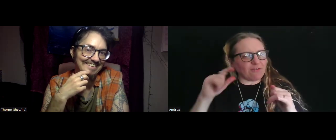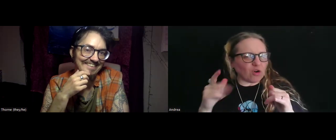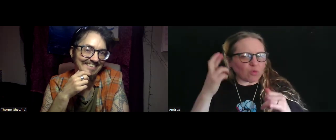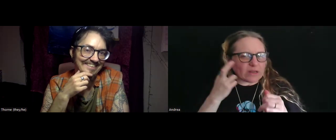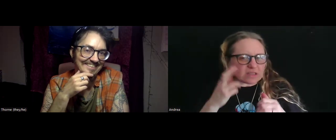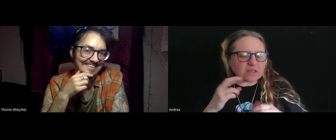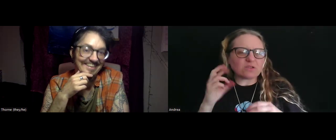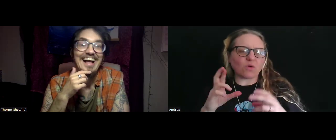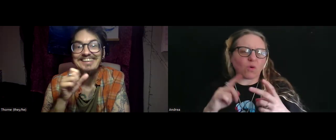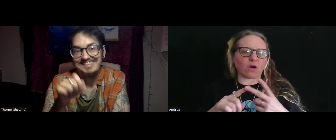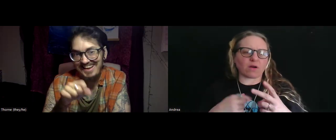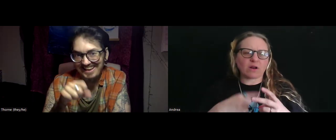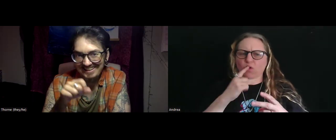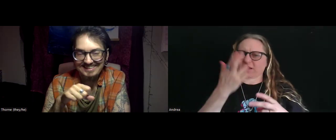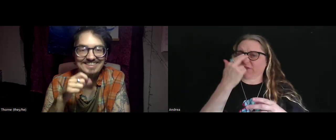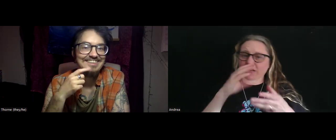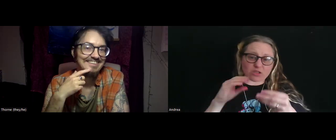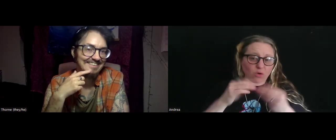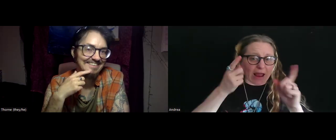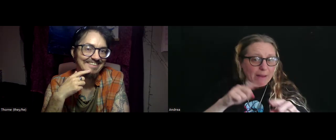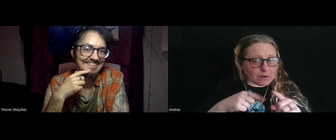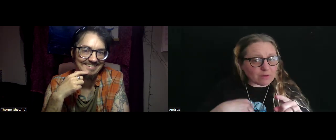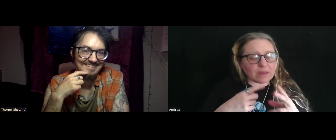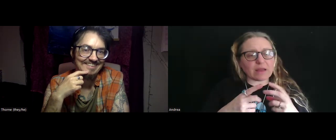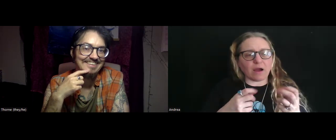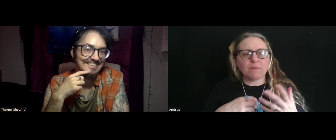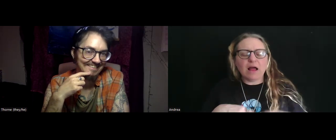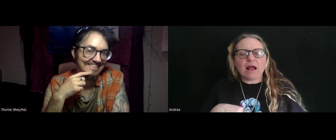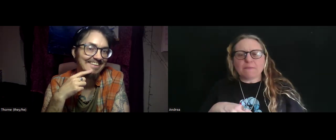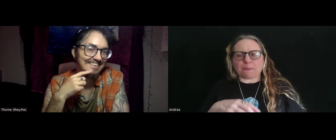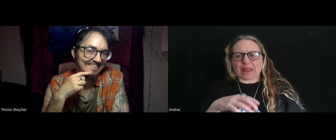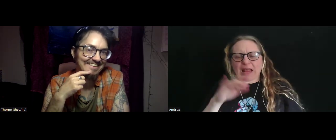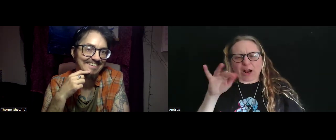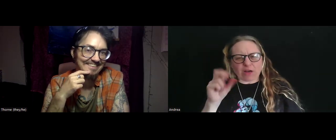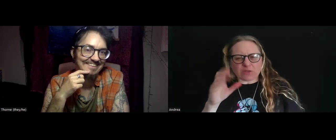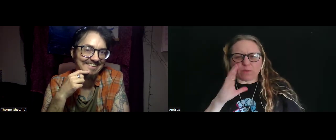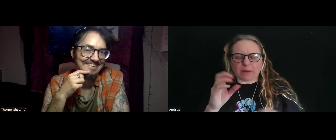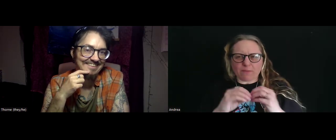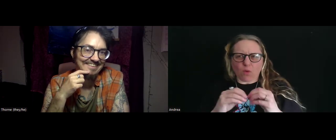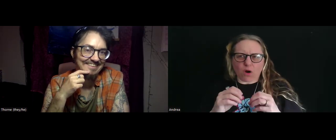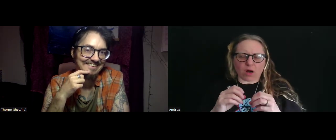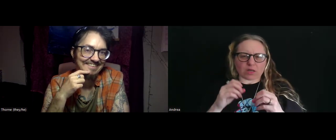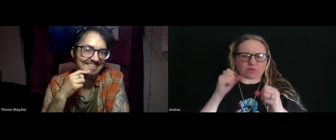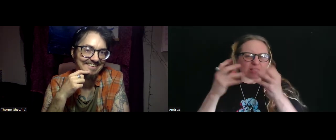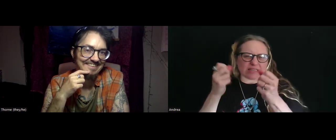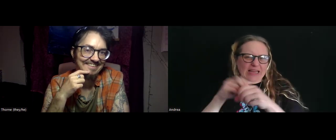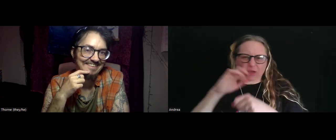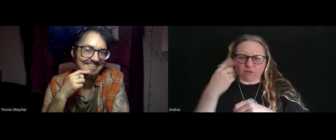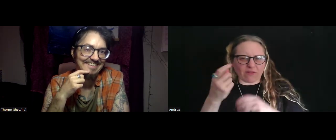playful reasons or, this funny story happened to me. Aries would be more just like in your face,